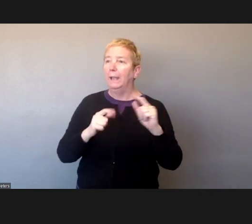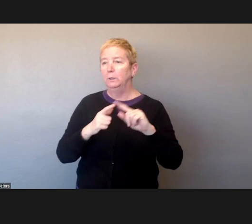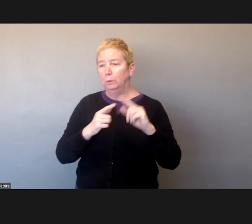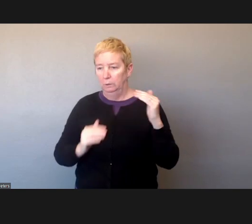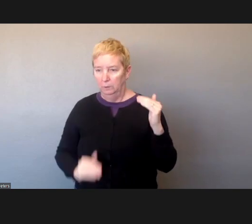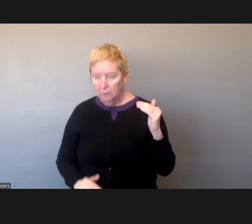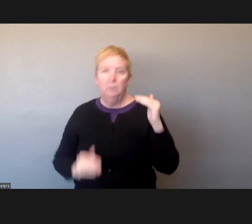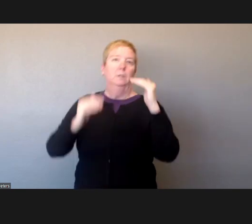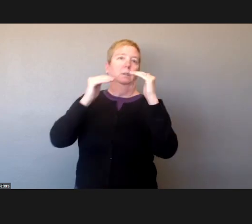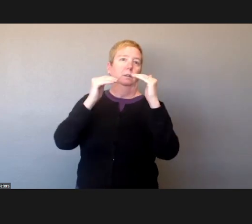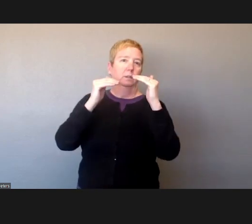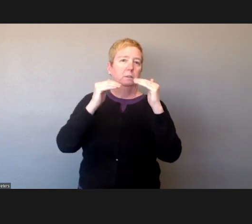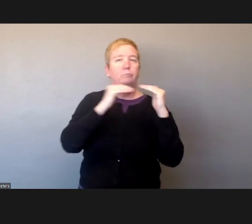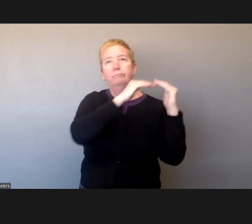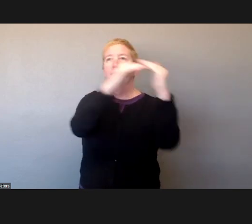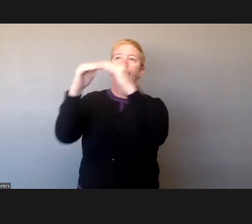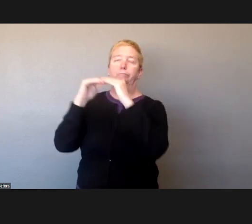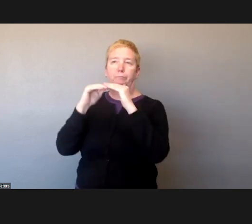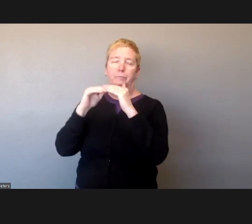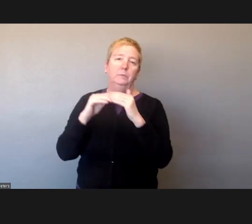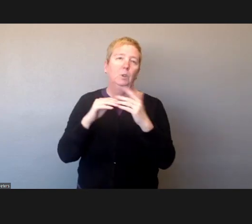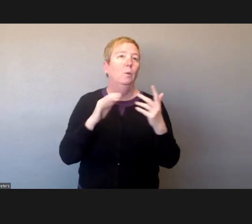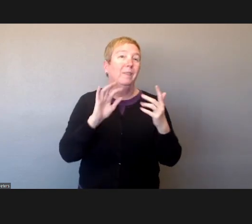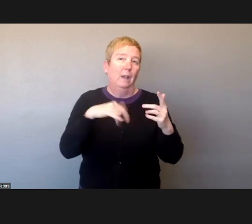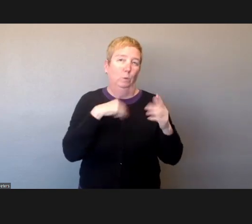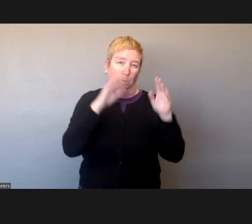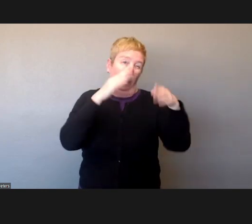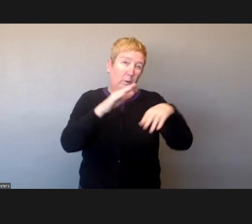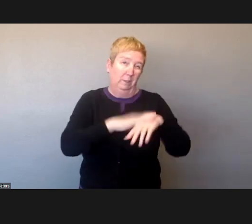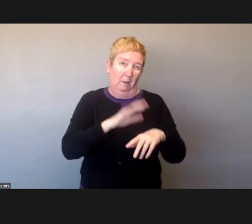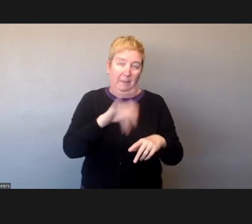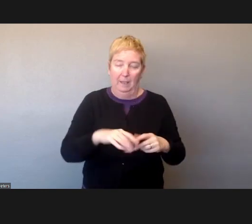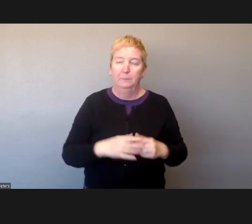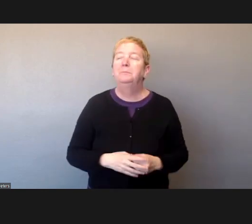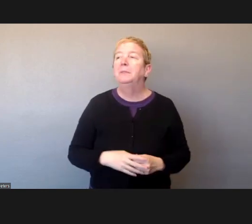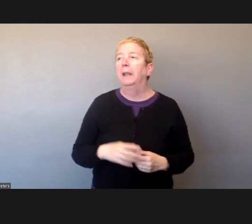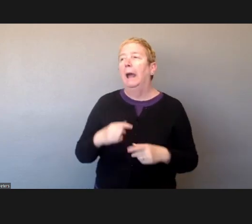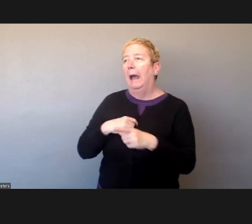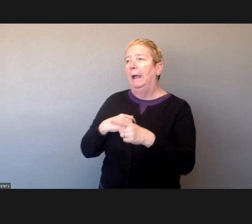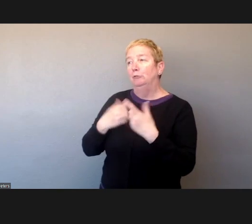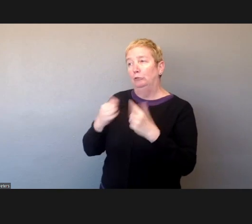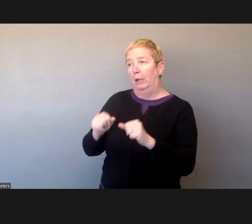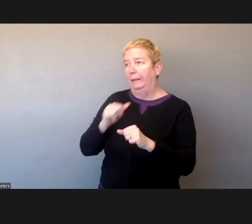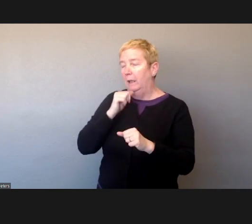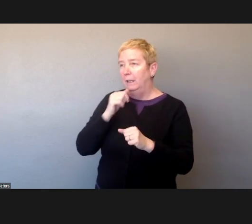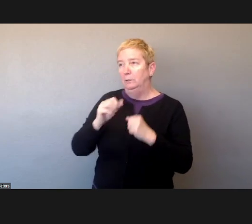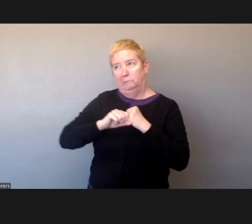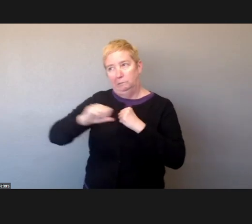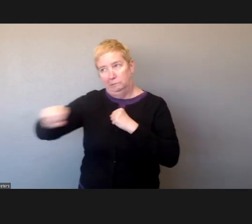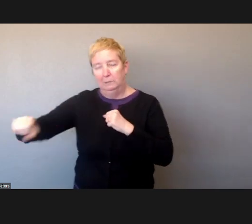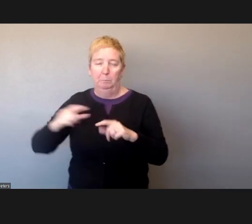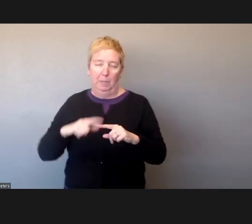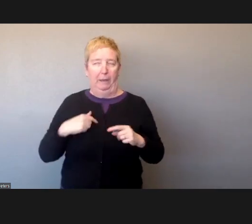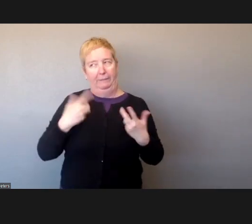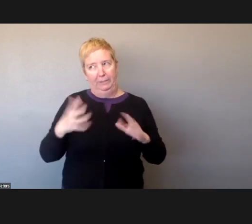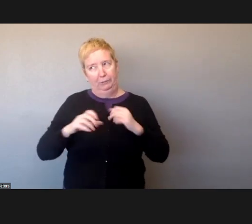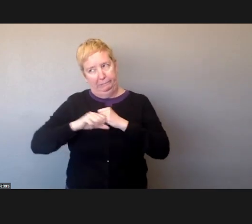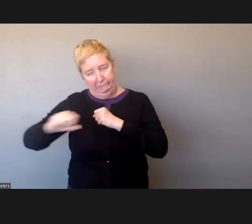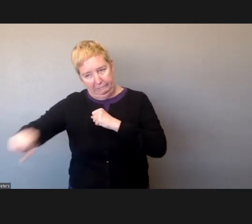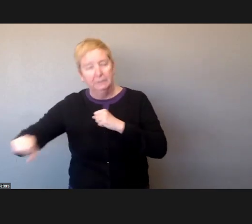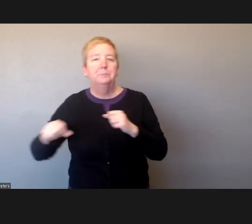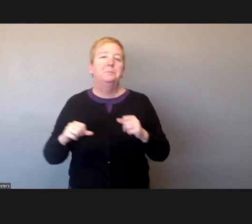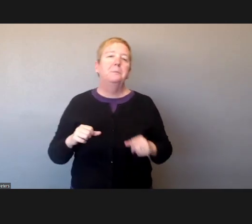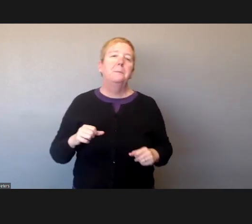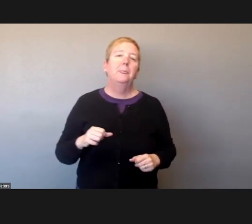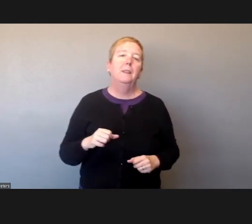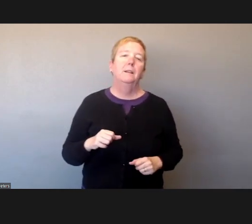question. So probably I'm at my time limit, but I have asked on other cases, I've asked them to put a